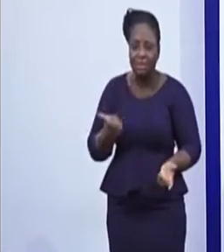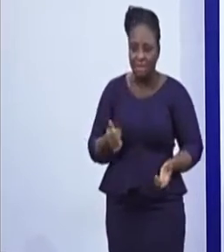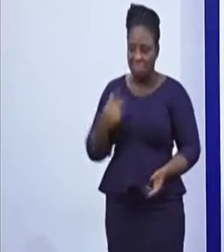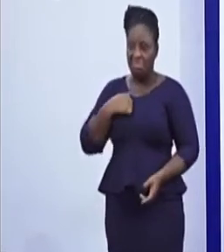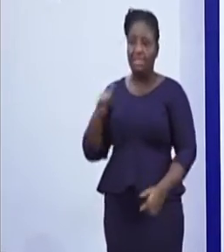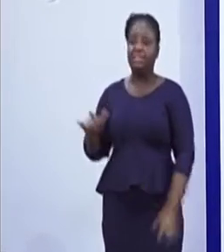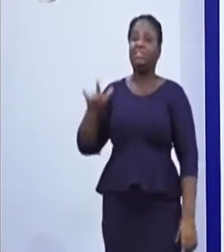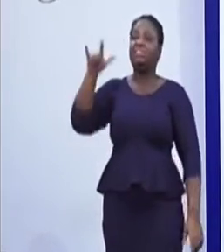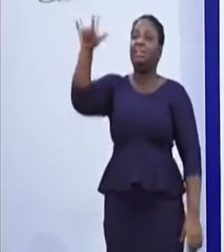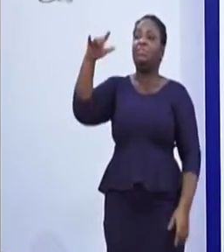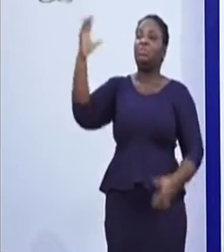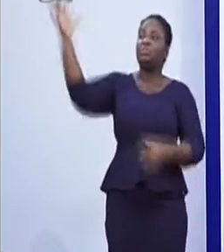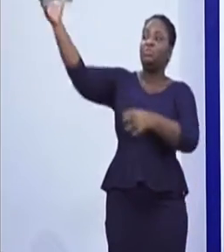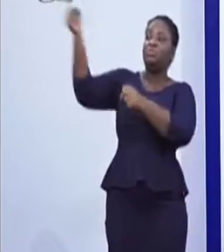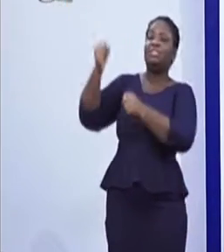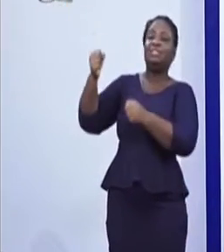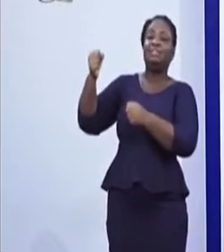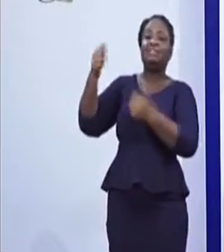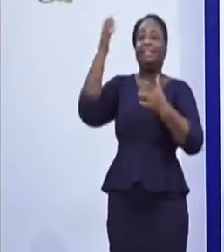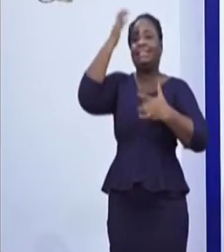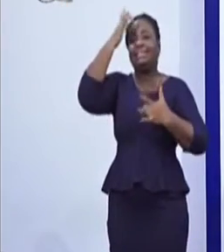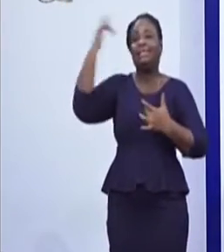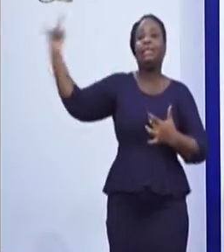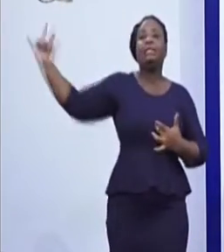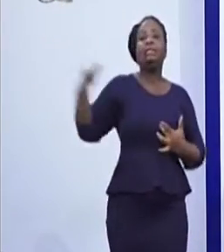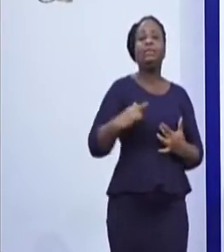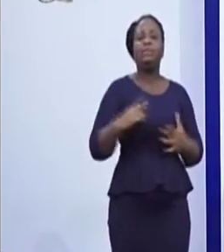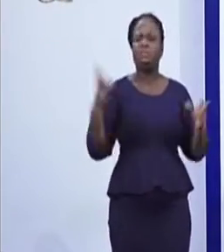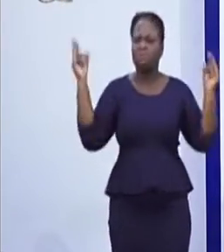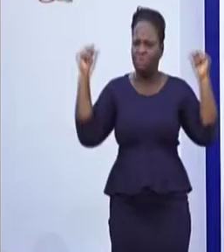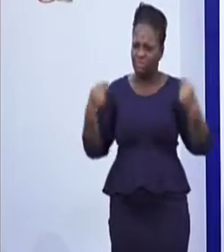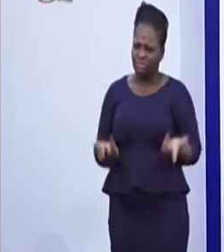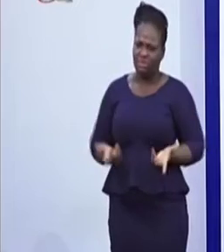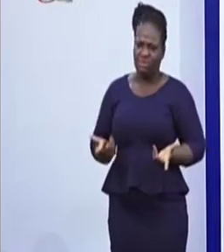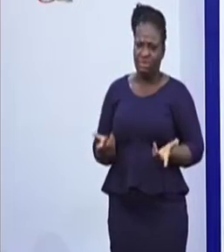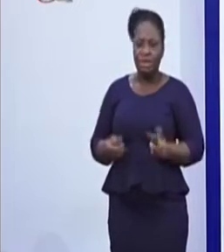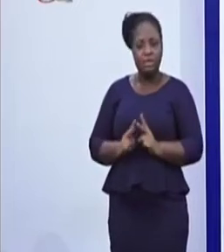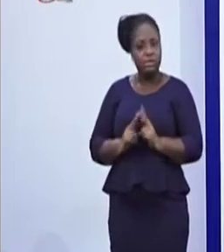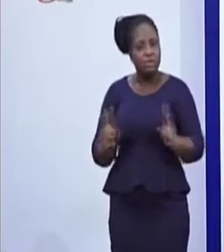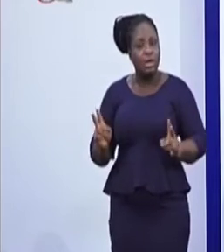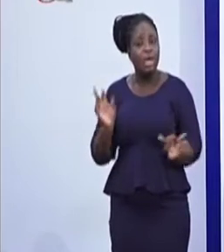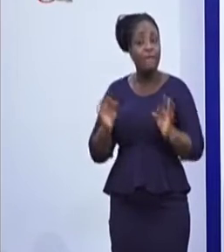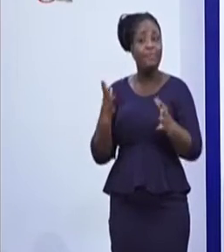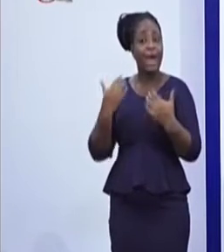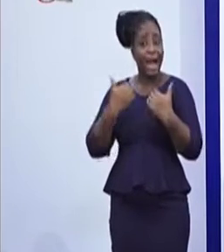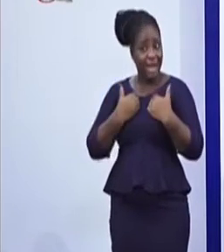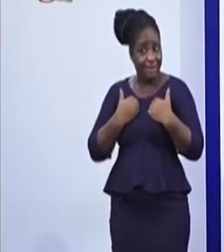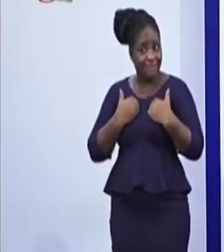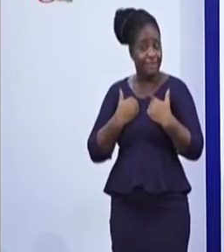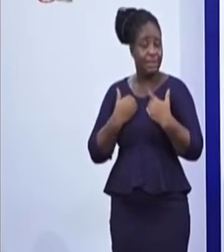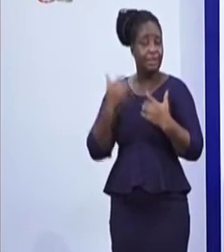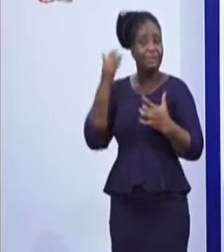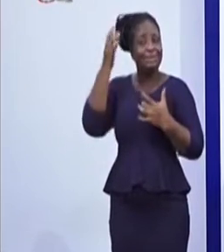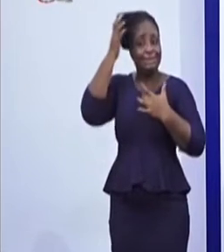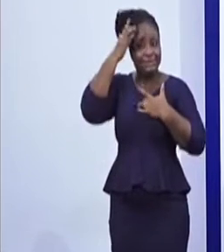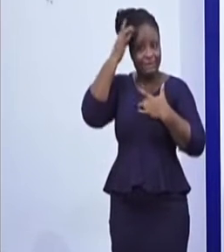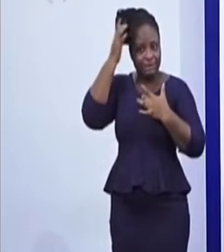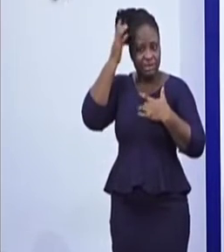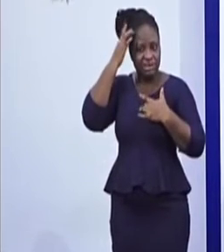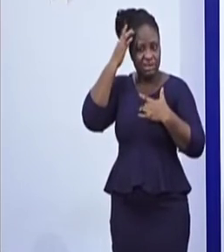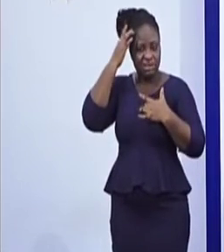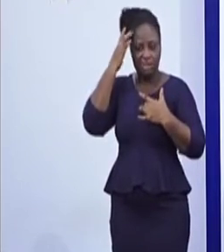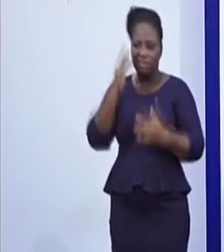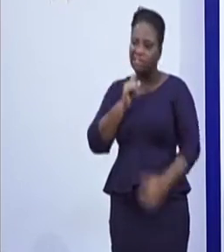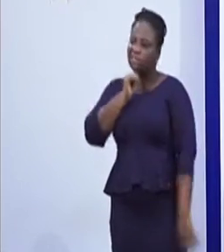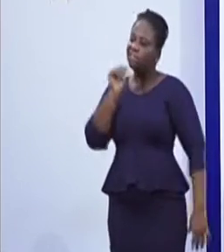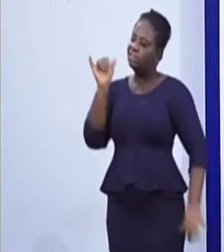se ukɔgye yare na ba na wode abesane enkrofo enti se wunya yare bia me pa cho